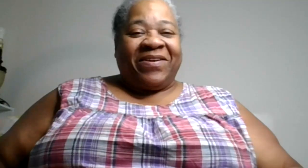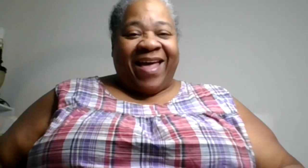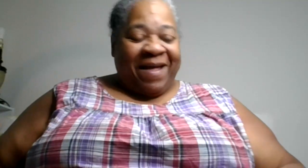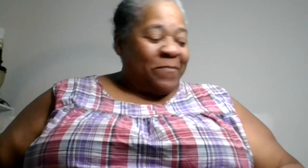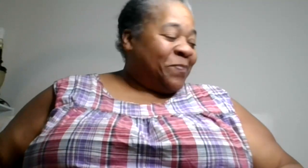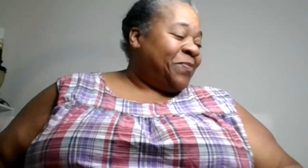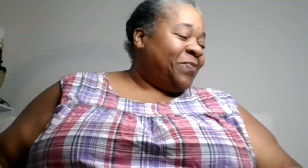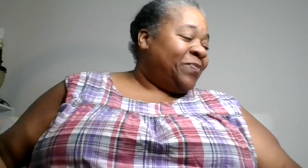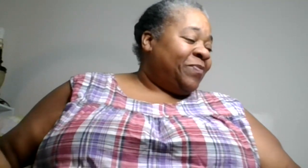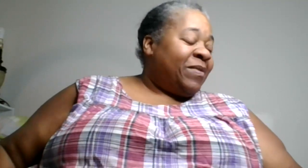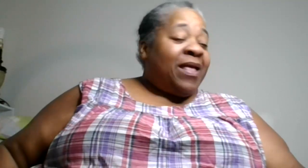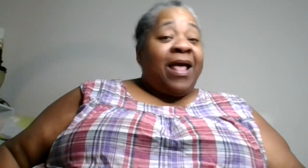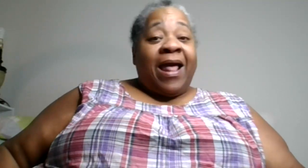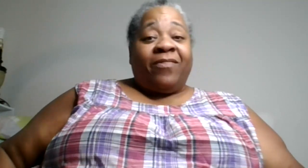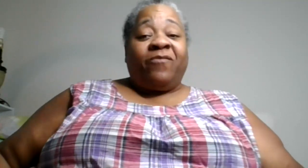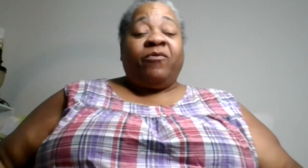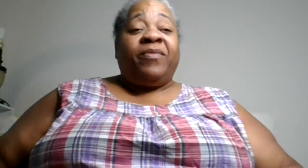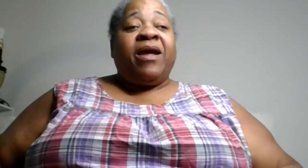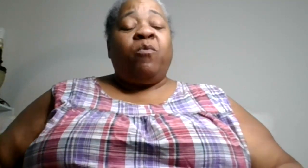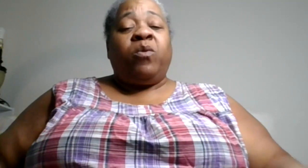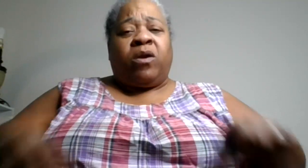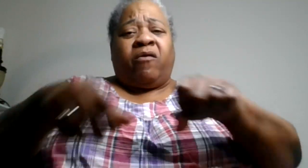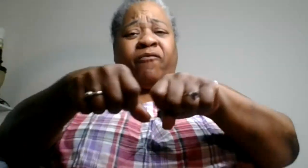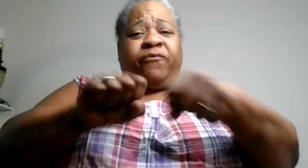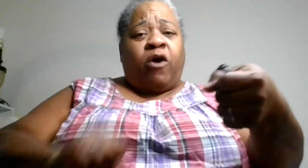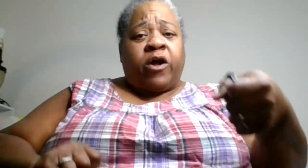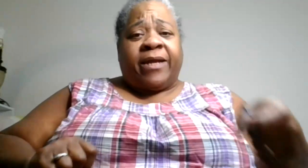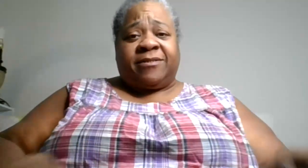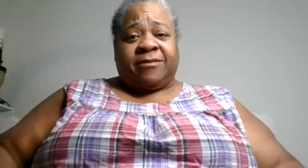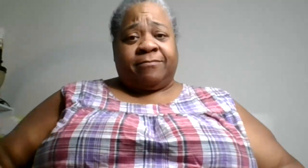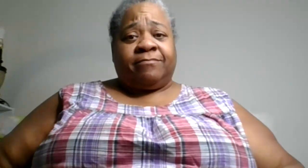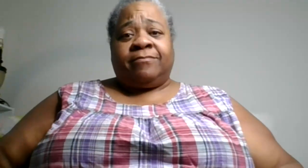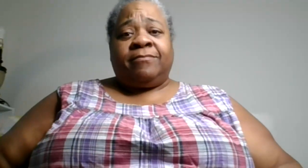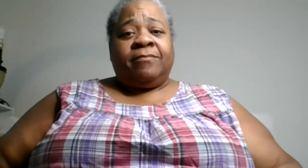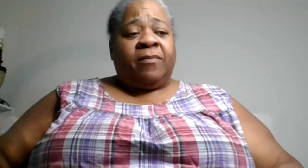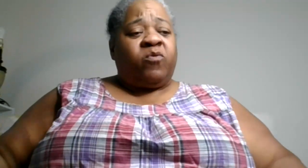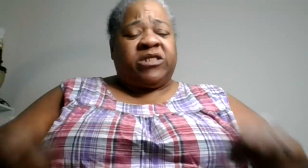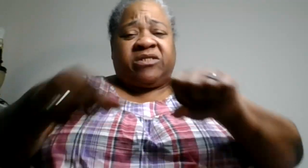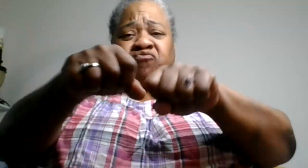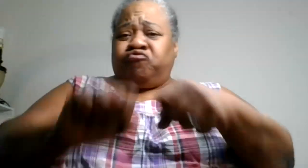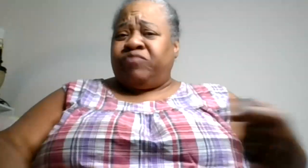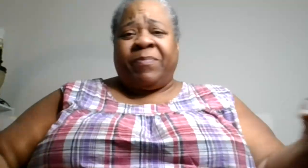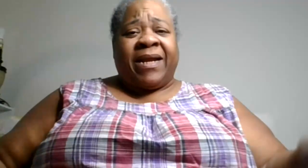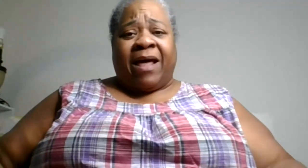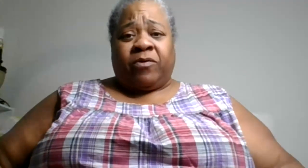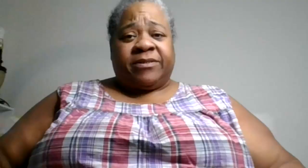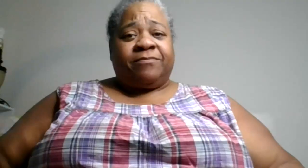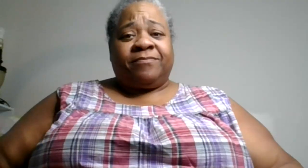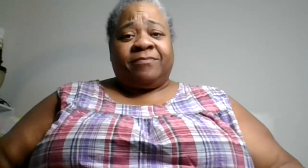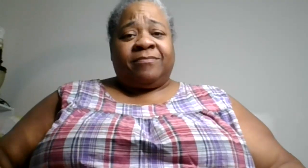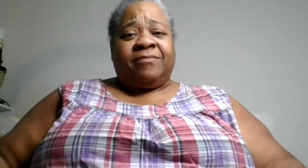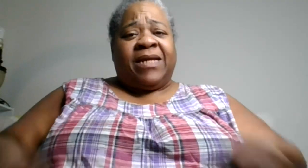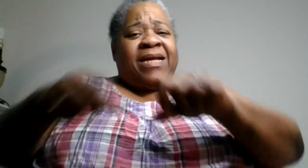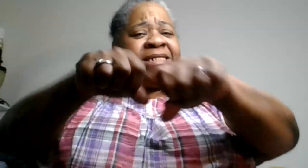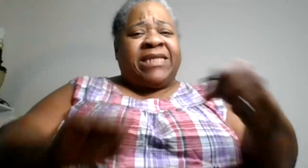Okay. And then from there, we want to frog it. We're just ripping it out, tearing